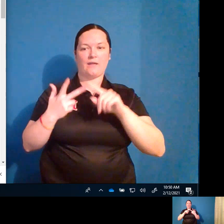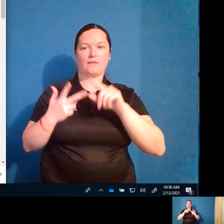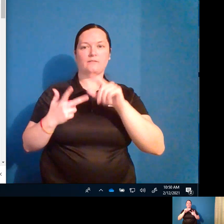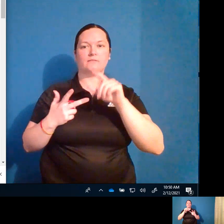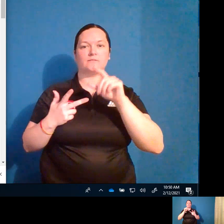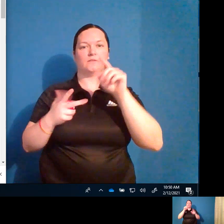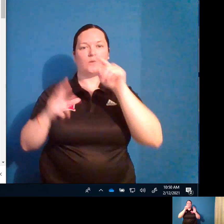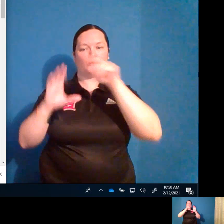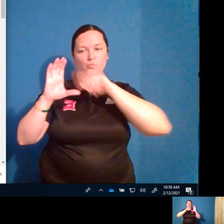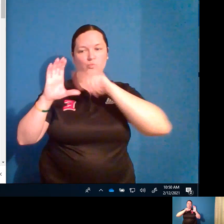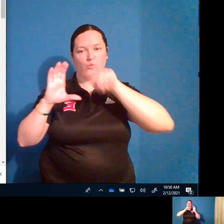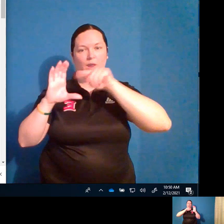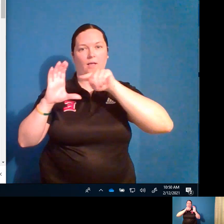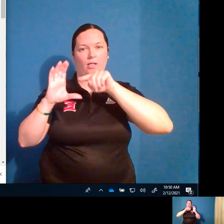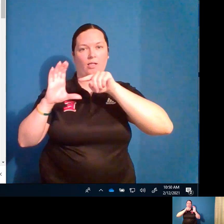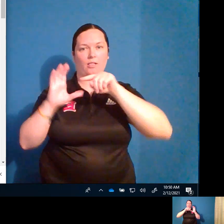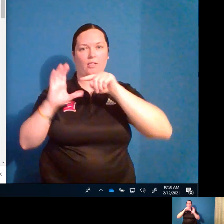Okay.